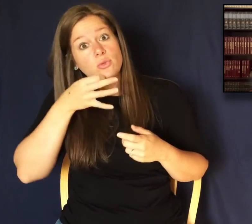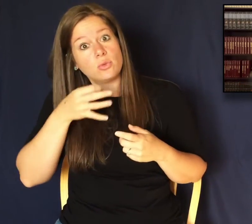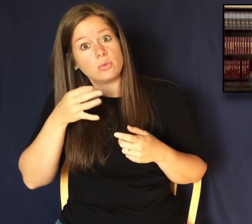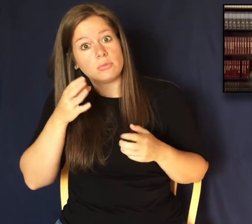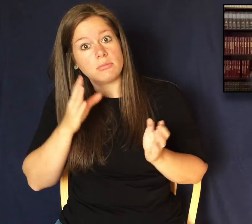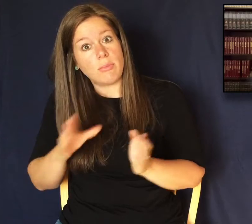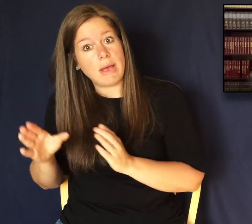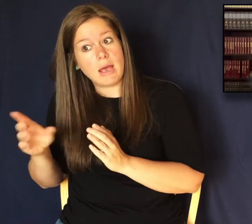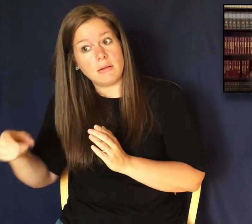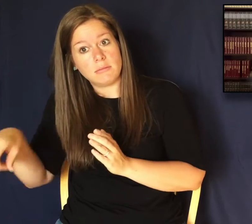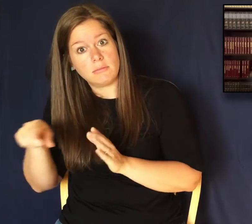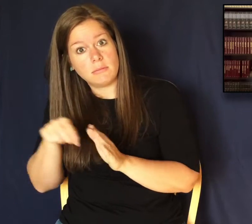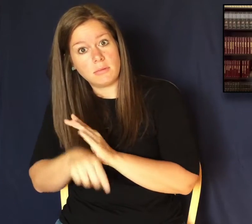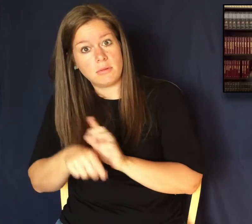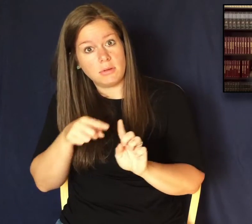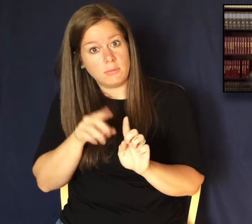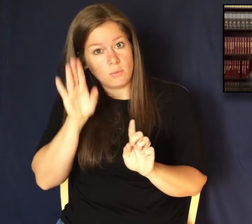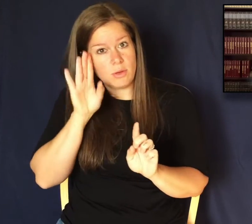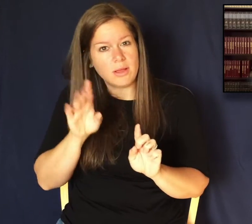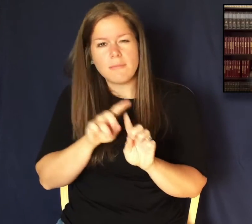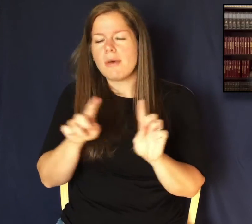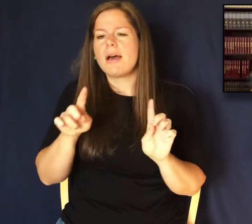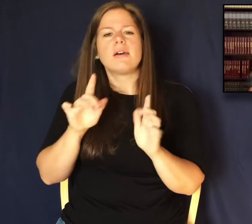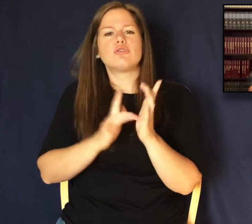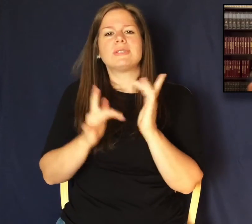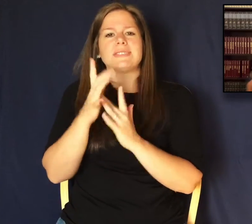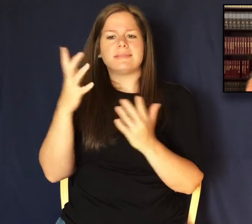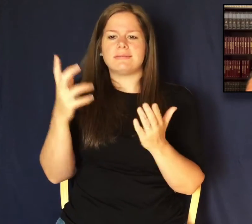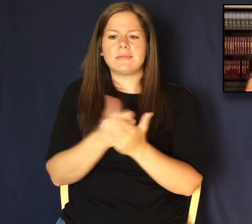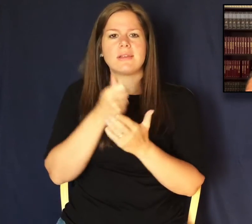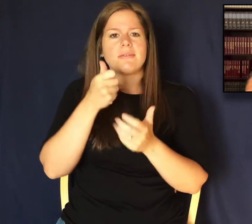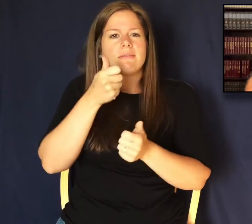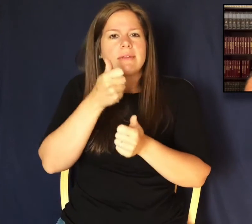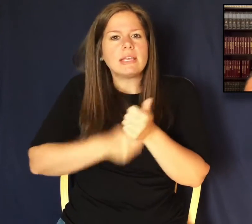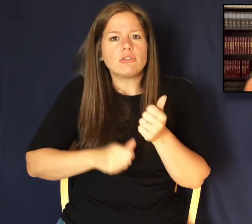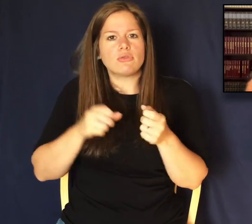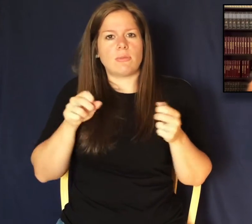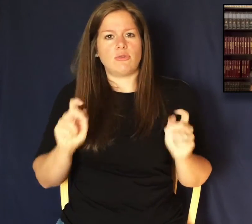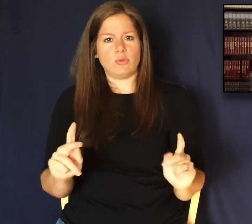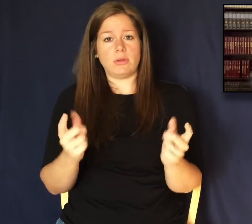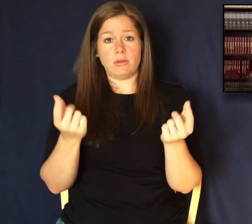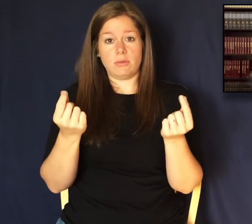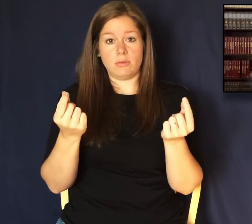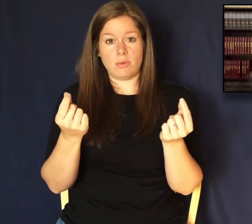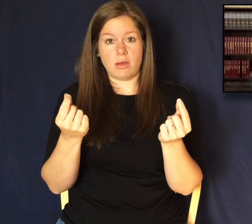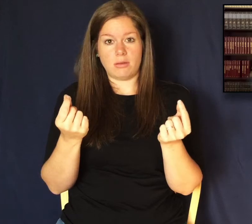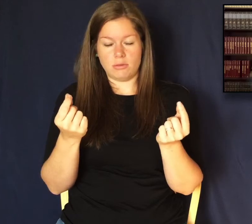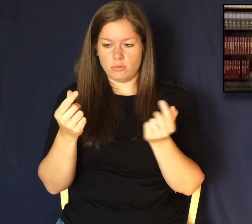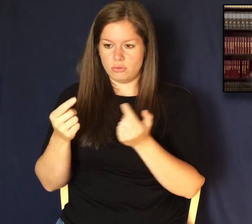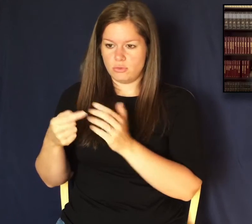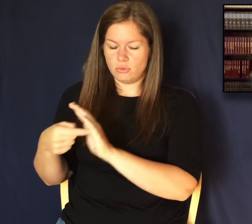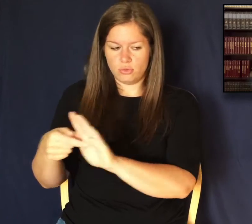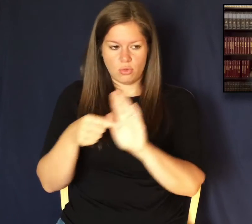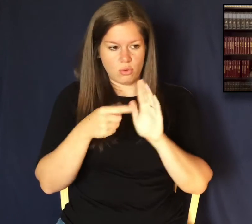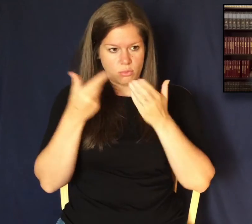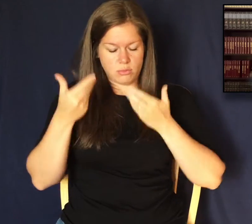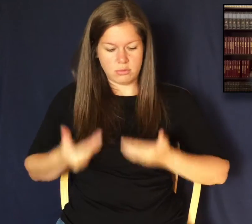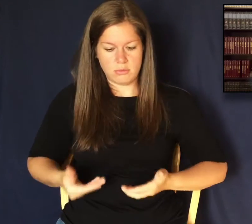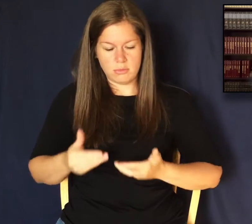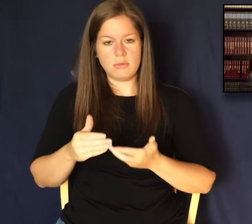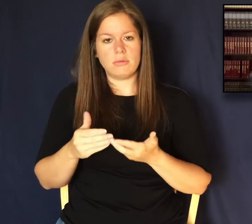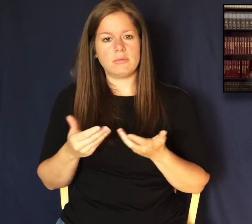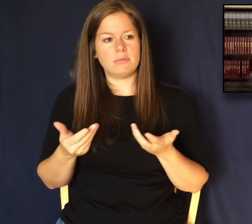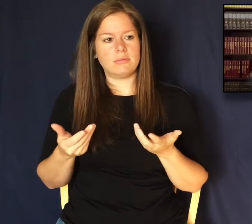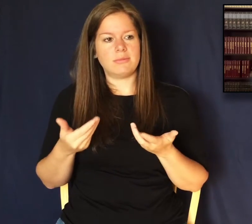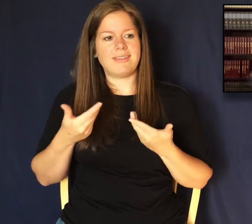kill him, to do one thing and one thing alone: point to himself. John wrote this gospel so that you would